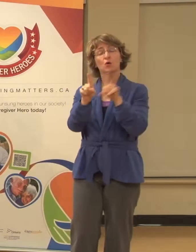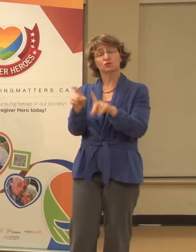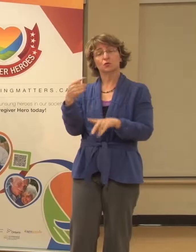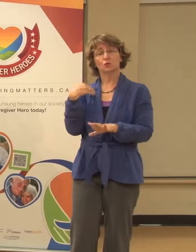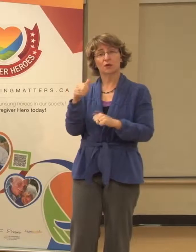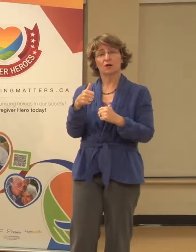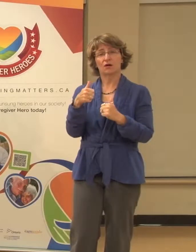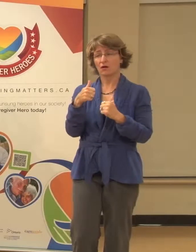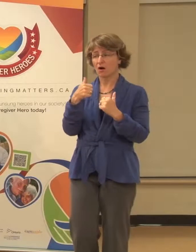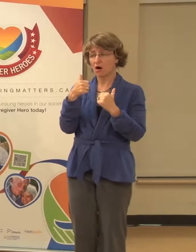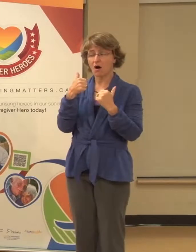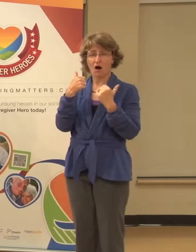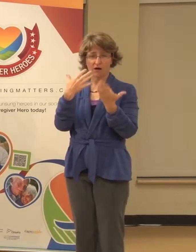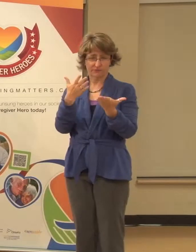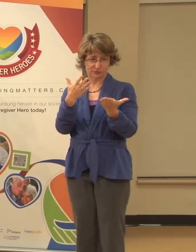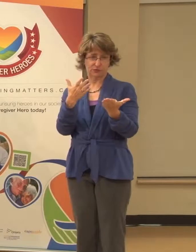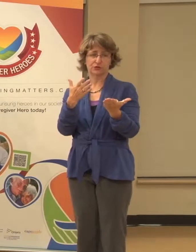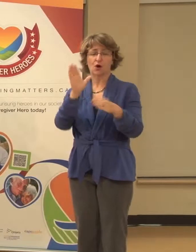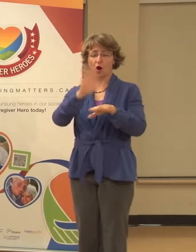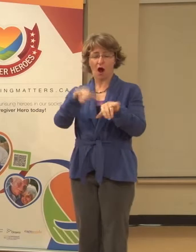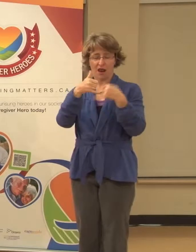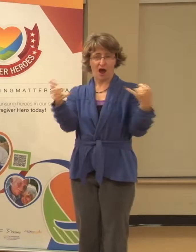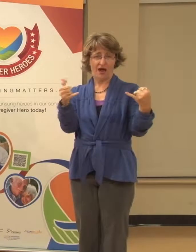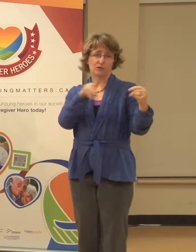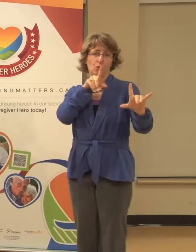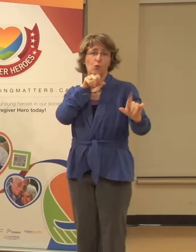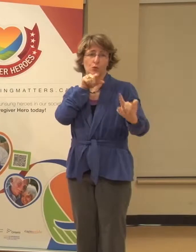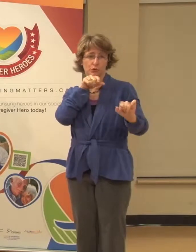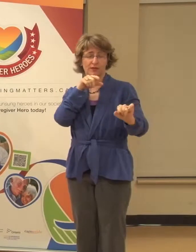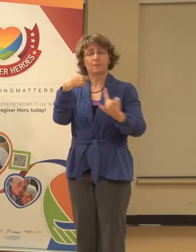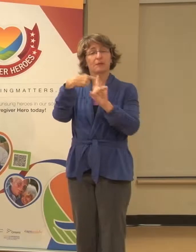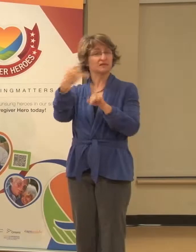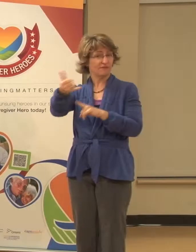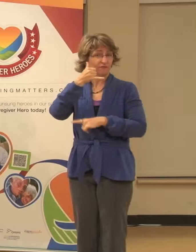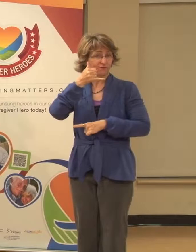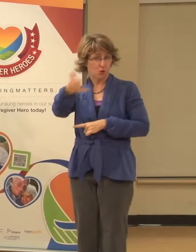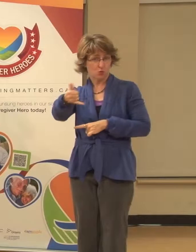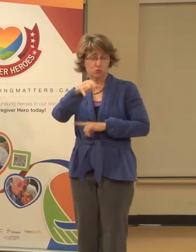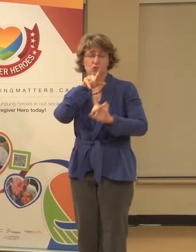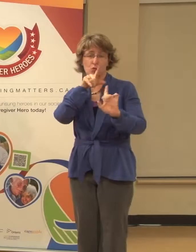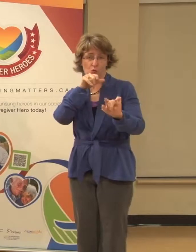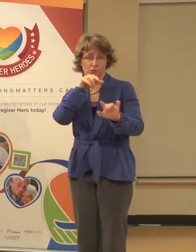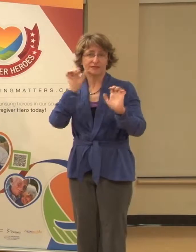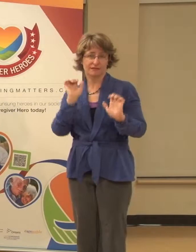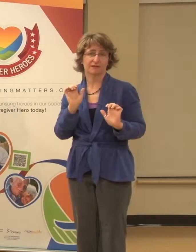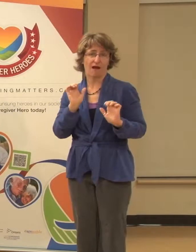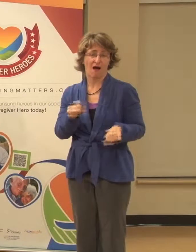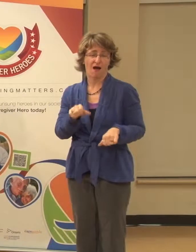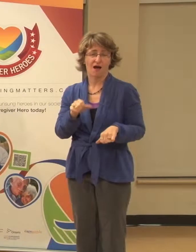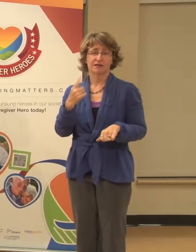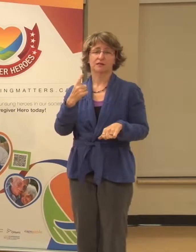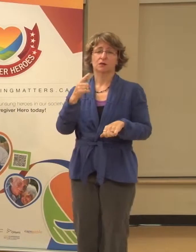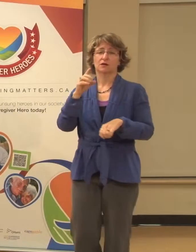Also, we do provide online ordering as well as telephone ordering. So you can find